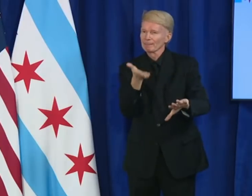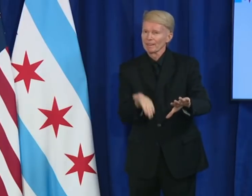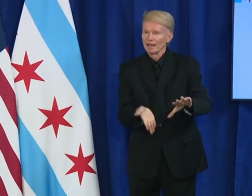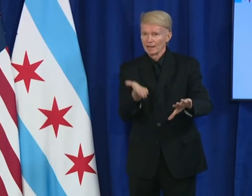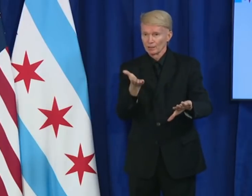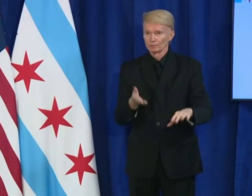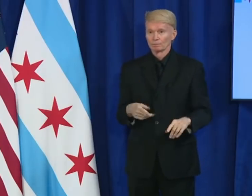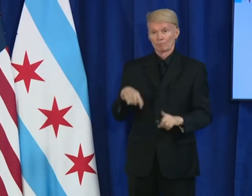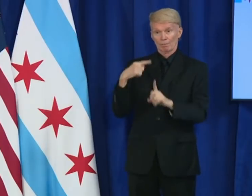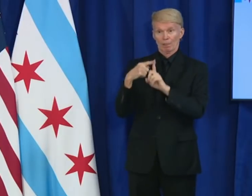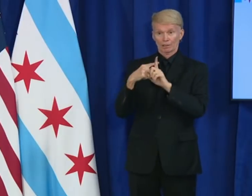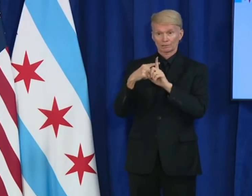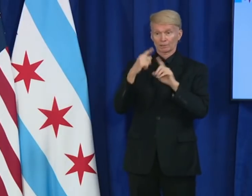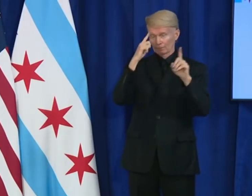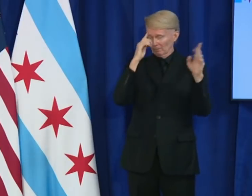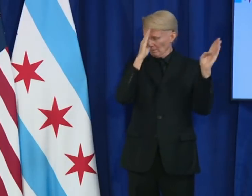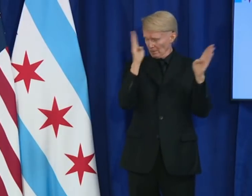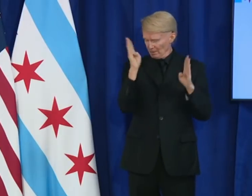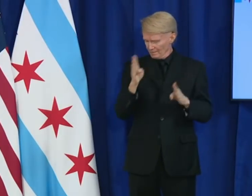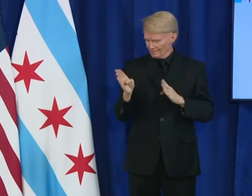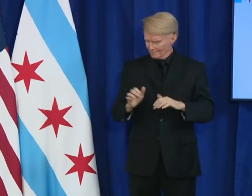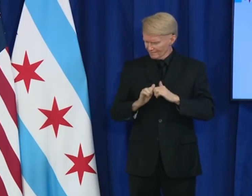planning. So we have been planning